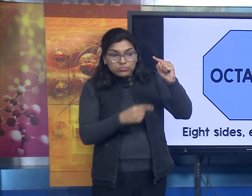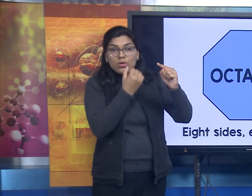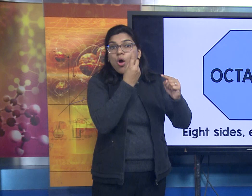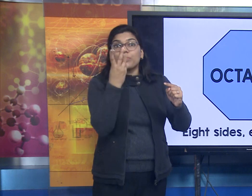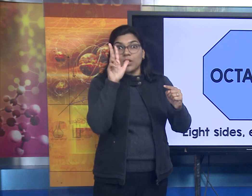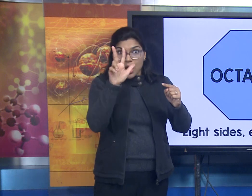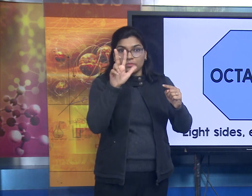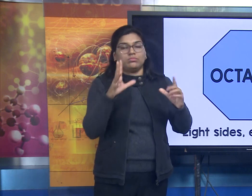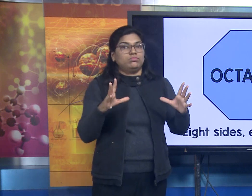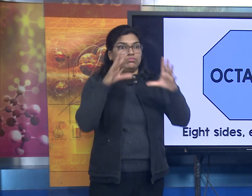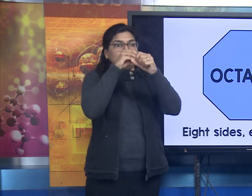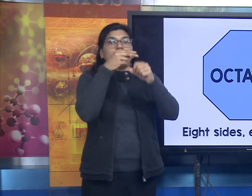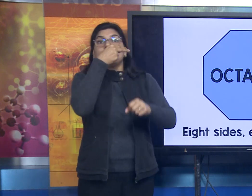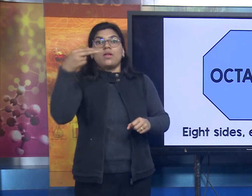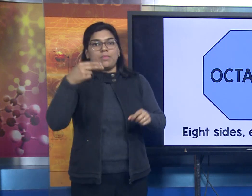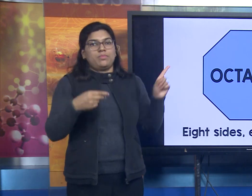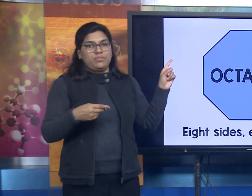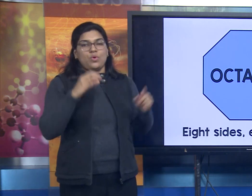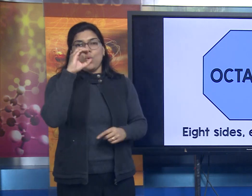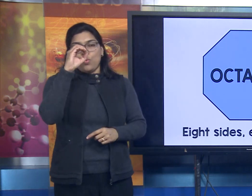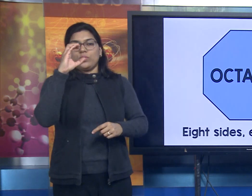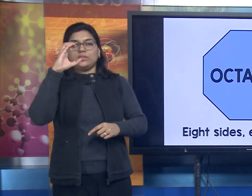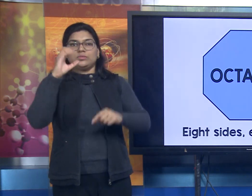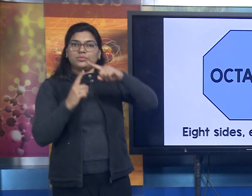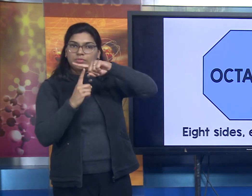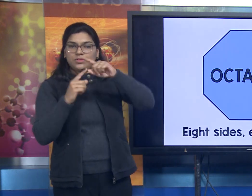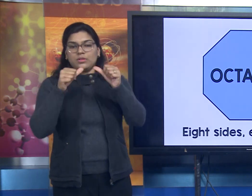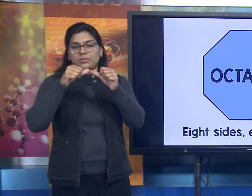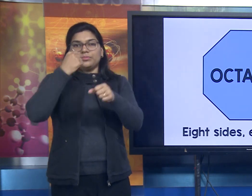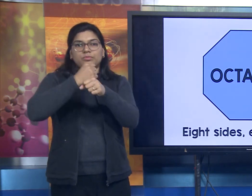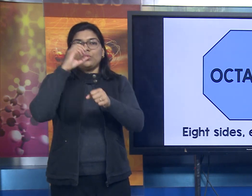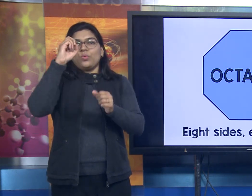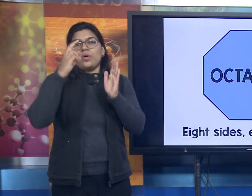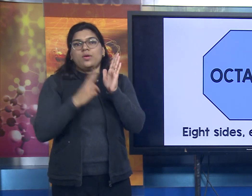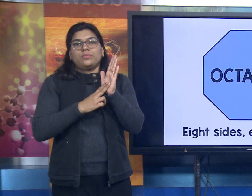when the sides are 8, its name would be octagon.